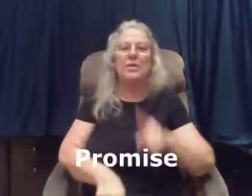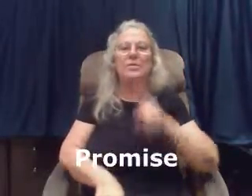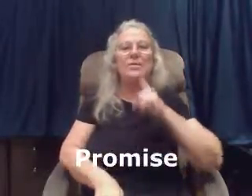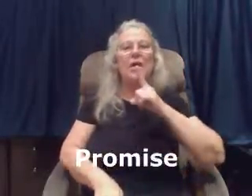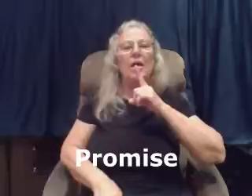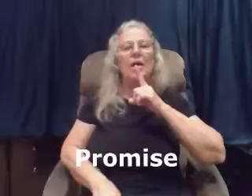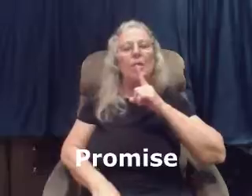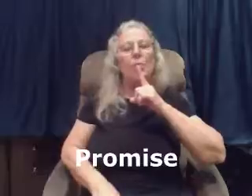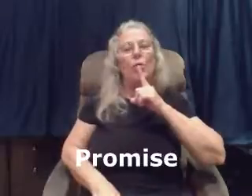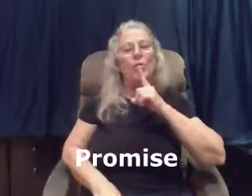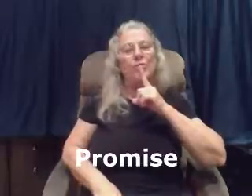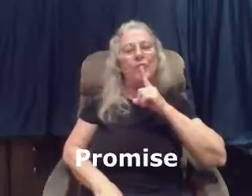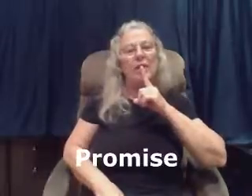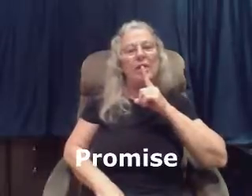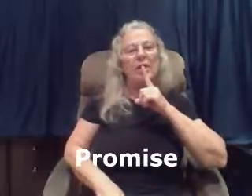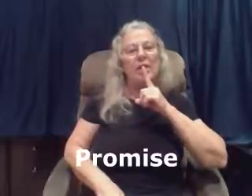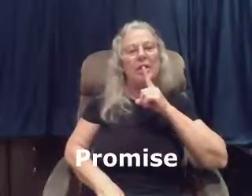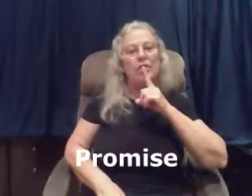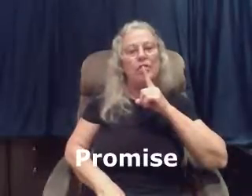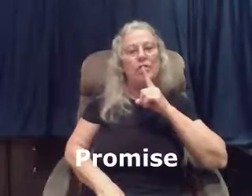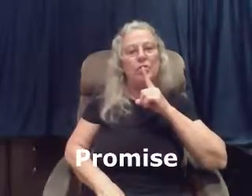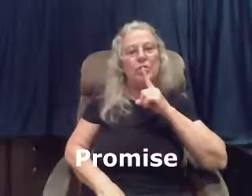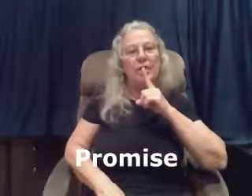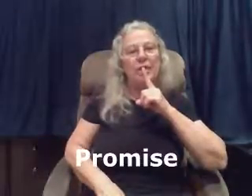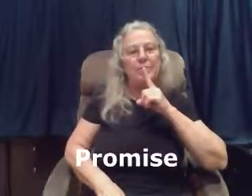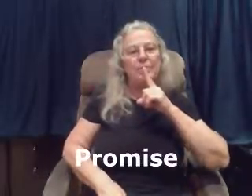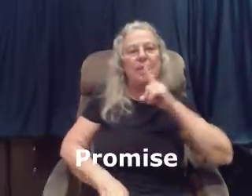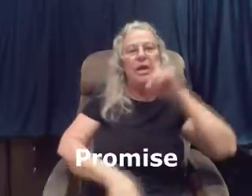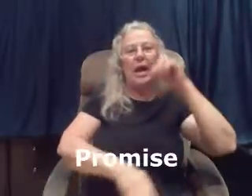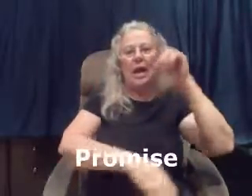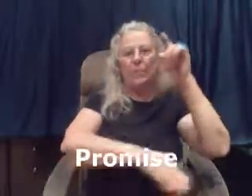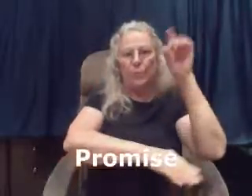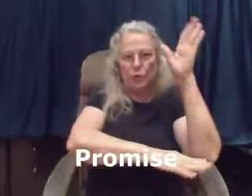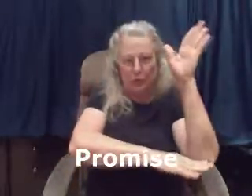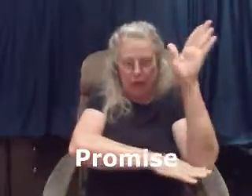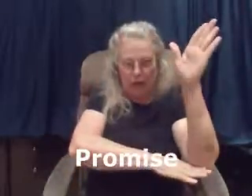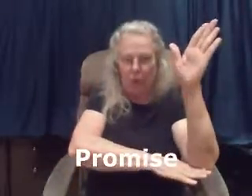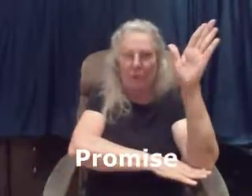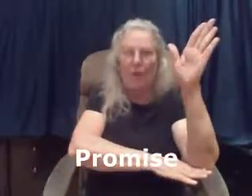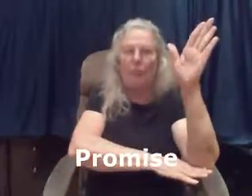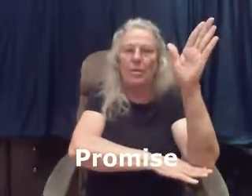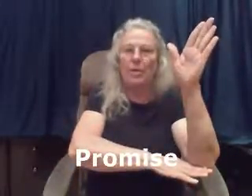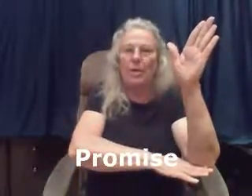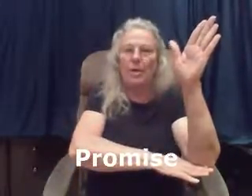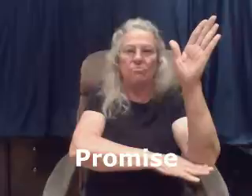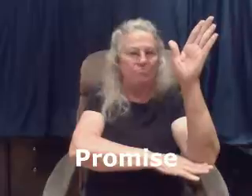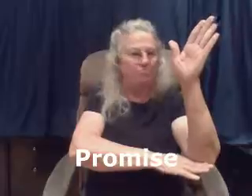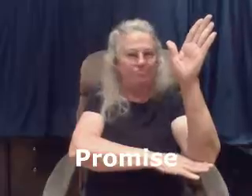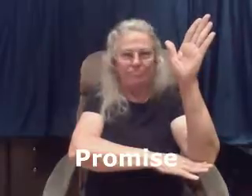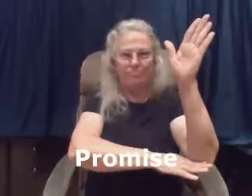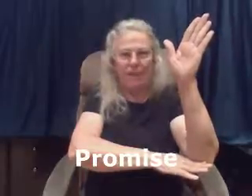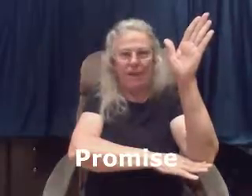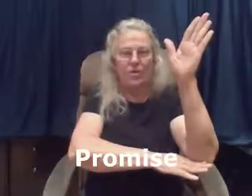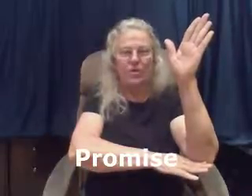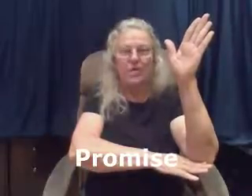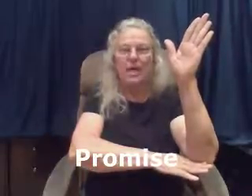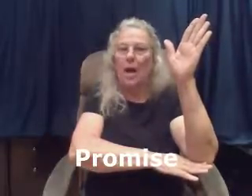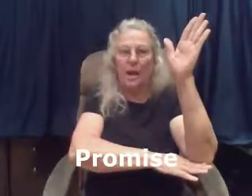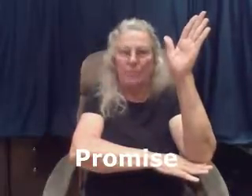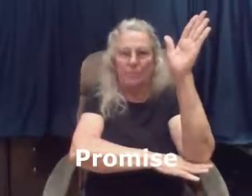Promise. Pointer finger against your lips and put your hand on the Bible, and like you're saying, I